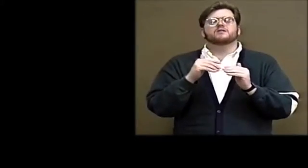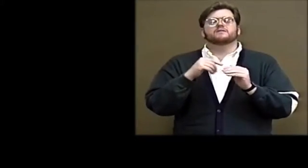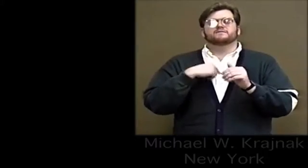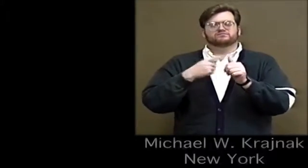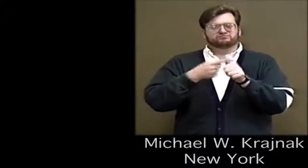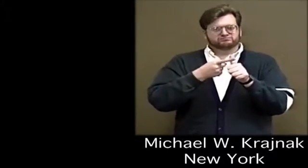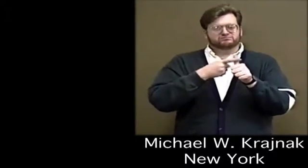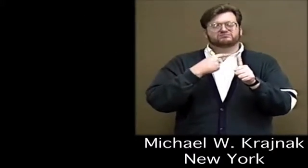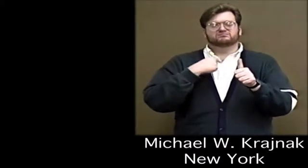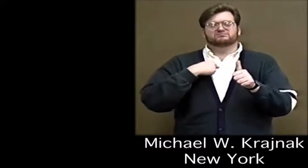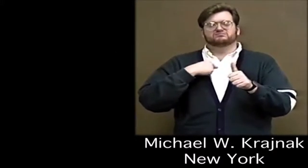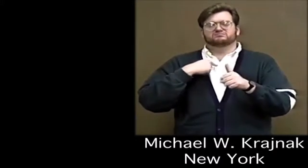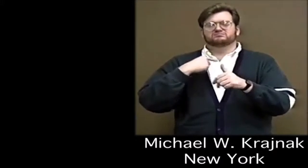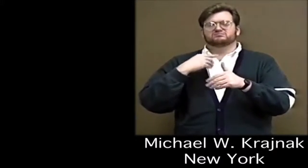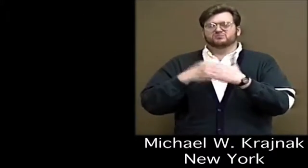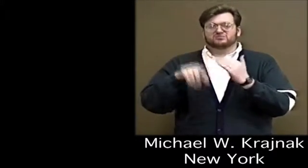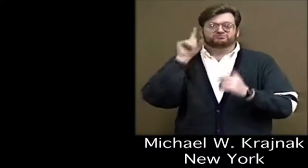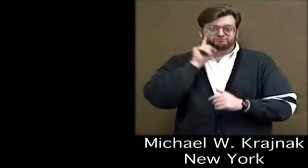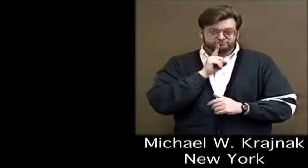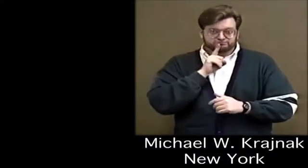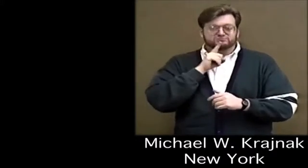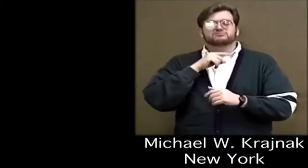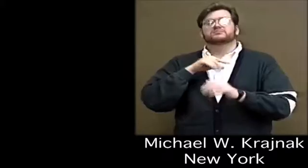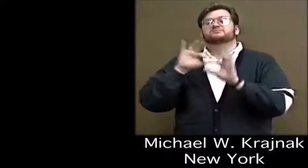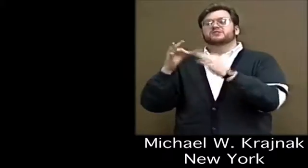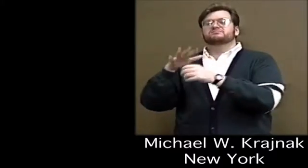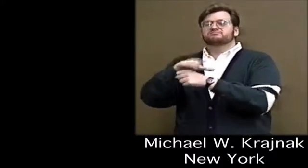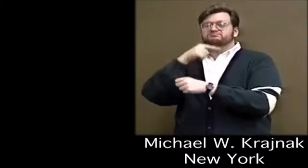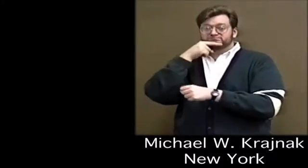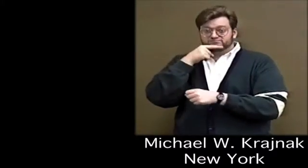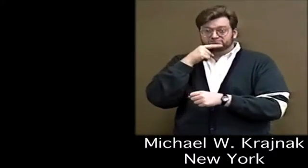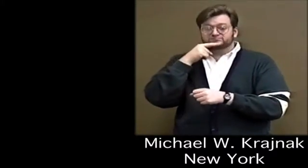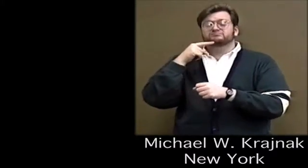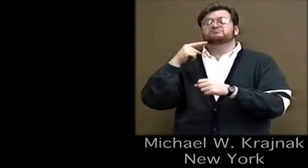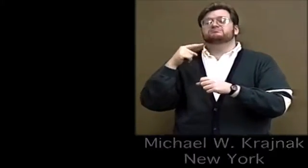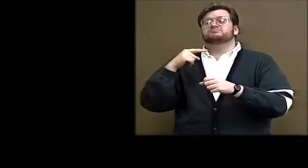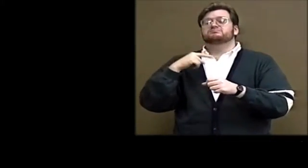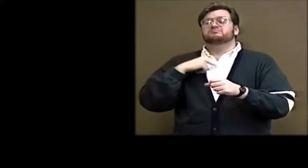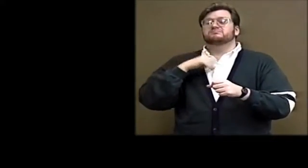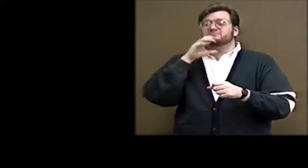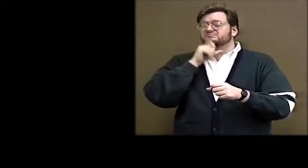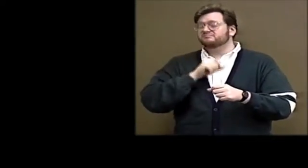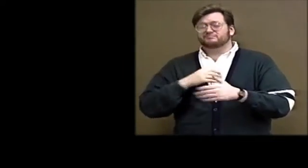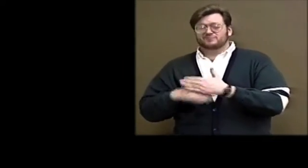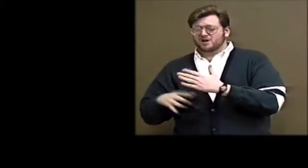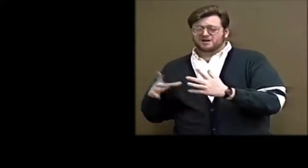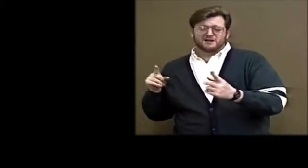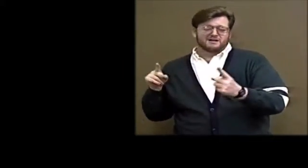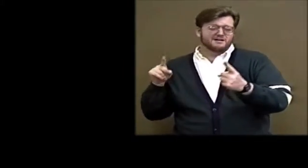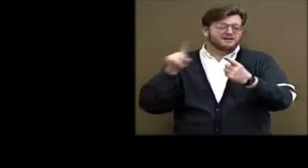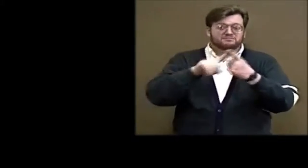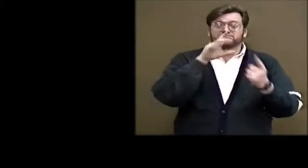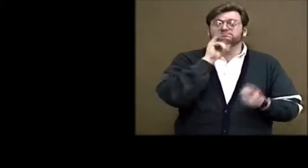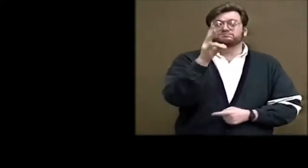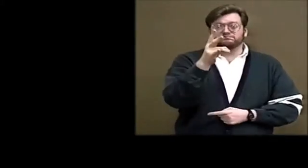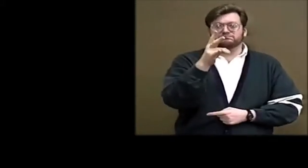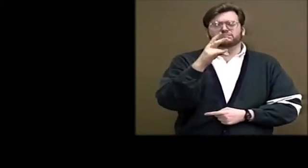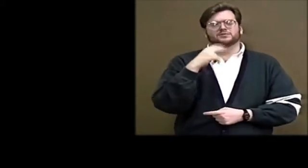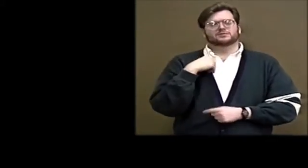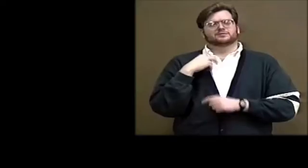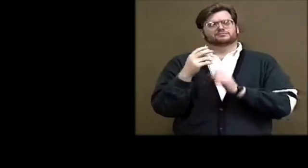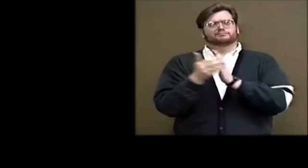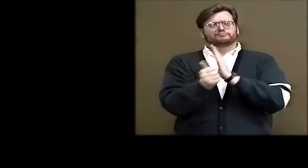To start, I was born deaf and was the only deaf person in my family. Until the age of 17, I was skilled in English and didn't know what sign language was. I could